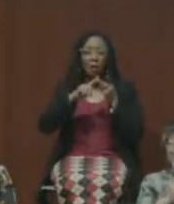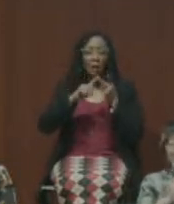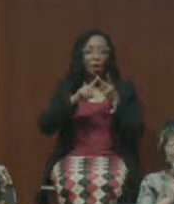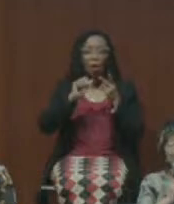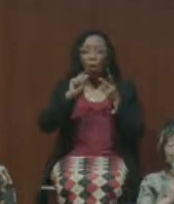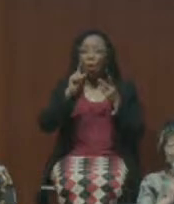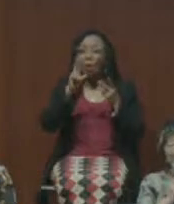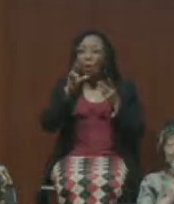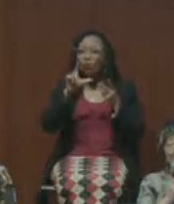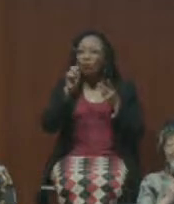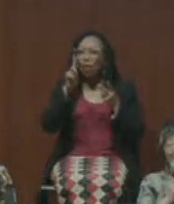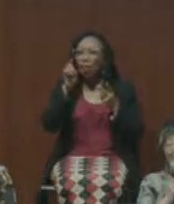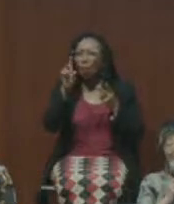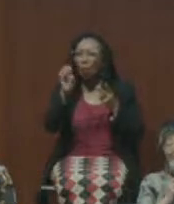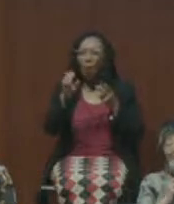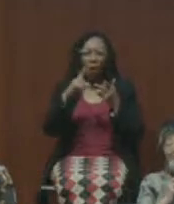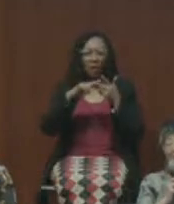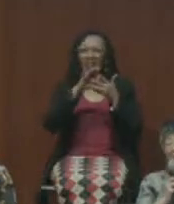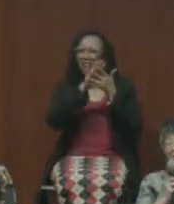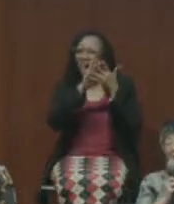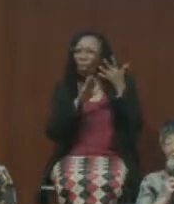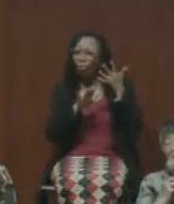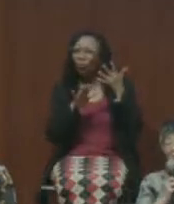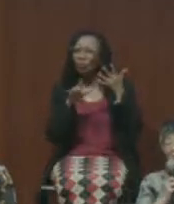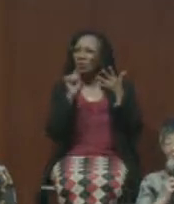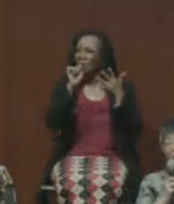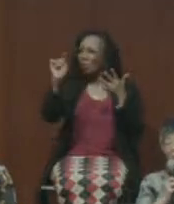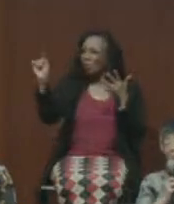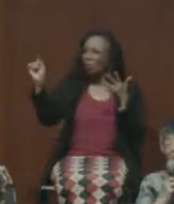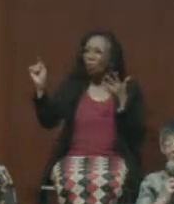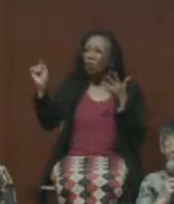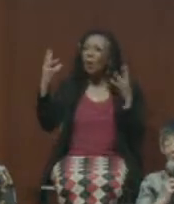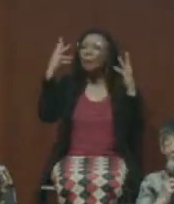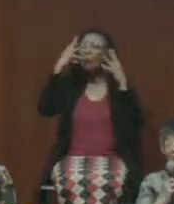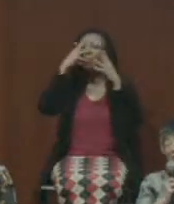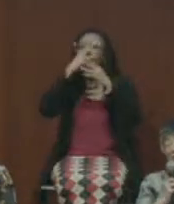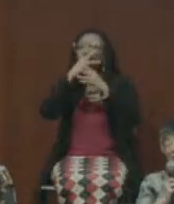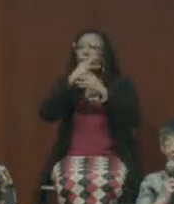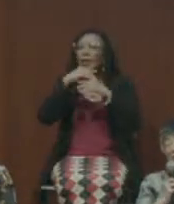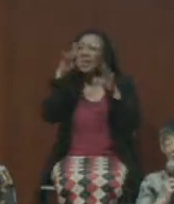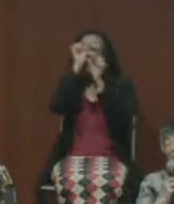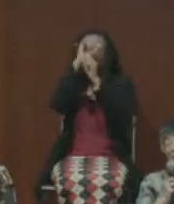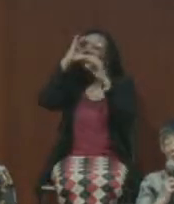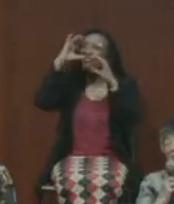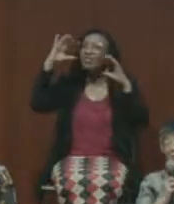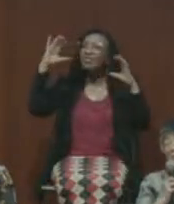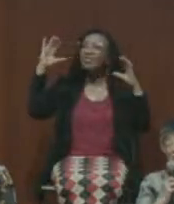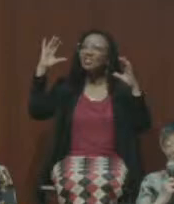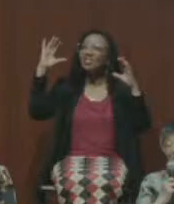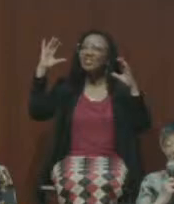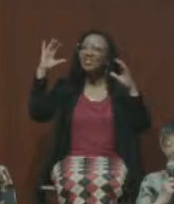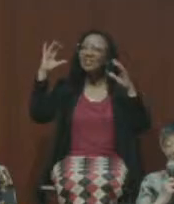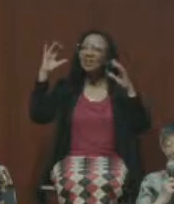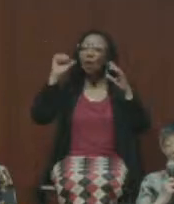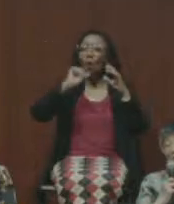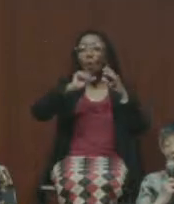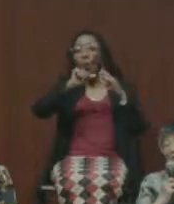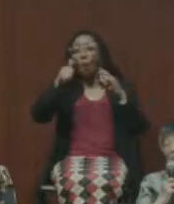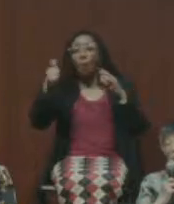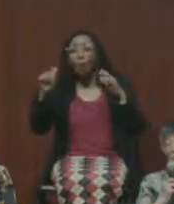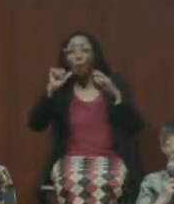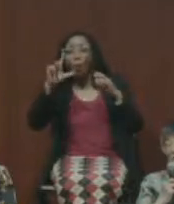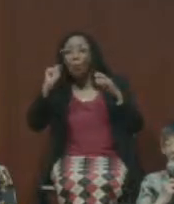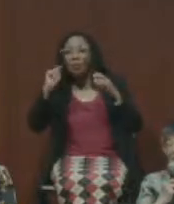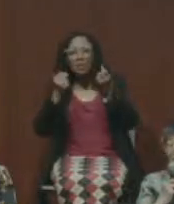Lakshmi Piepshna Samarasinghe are beautifully envisioning alternate structures